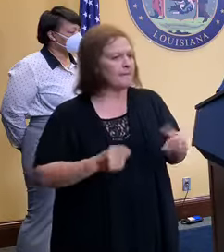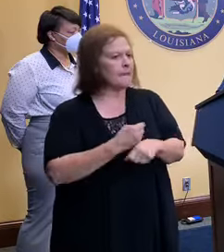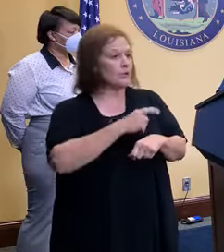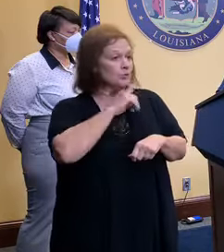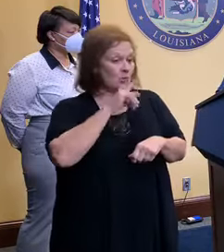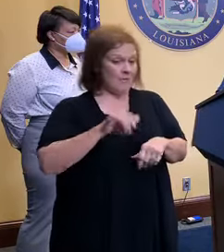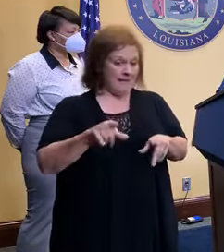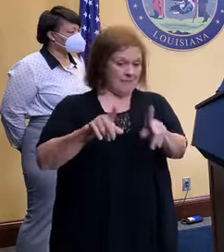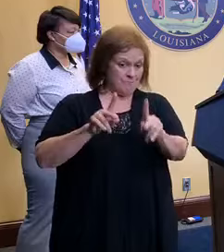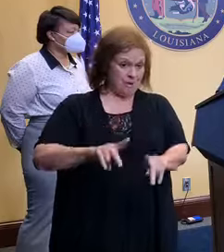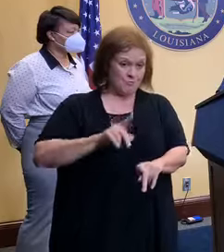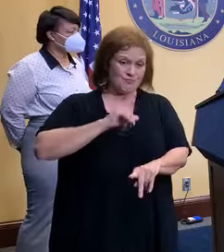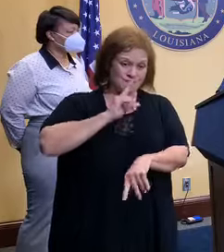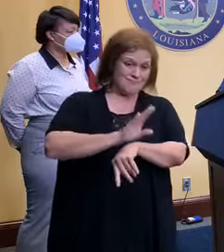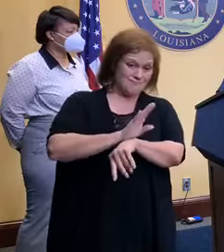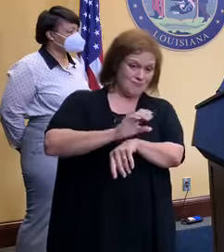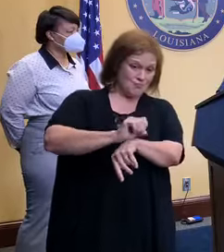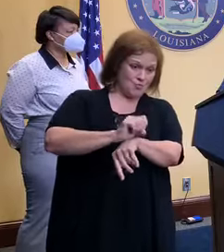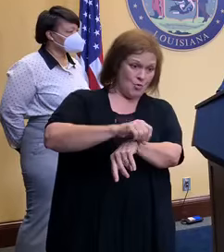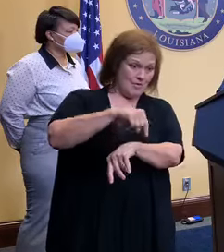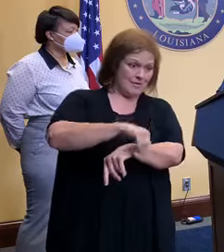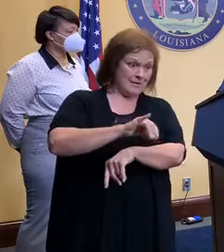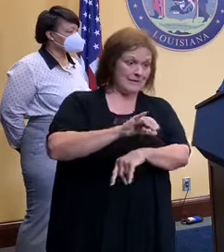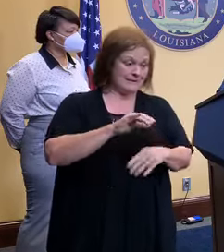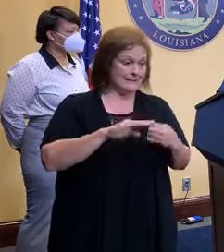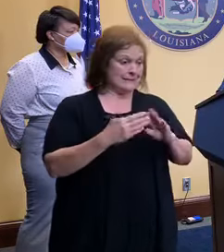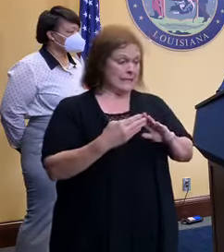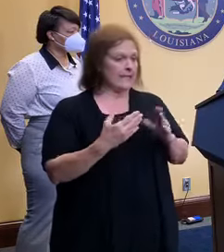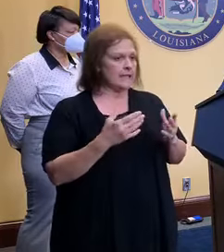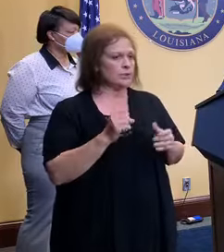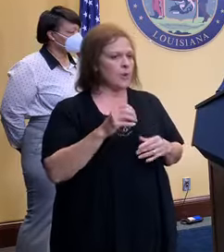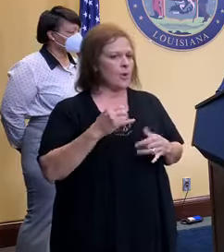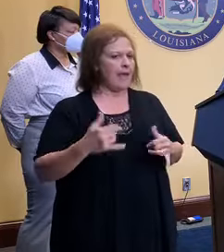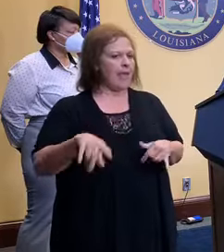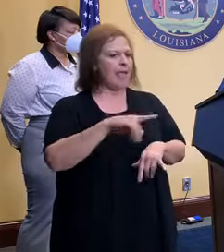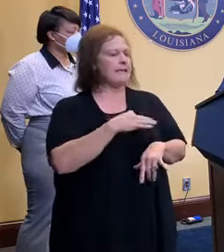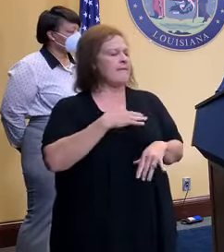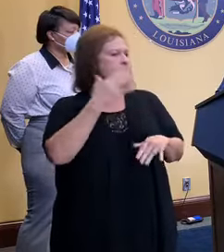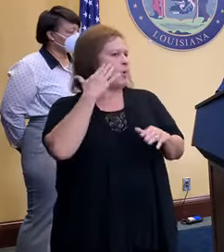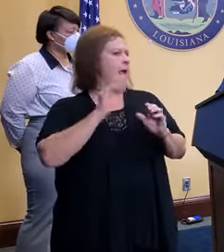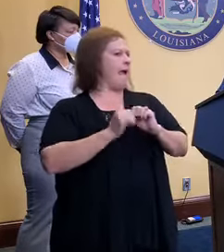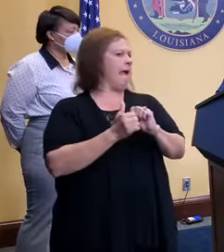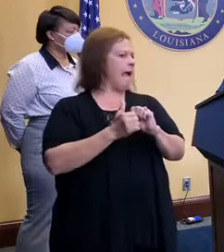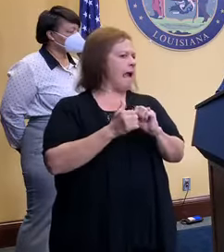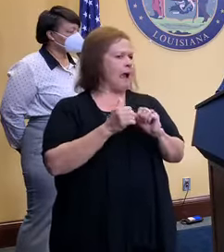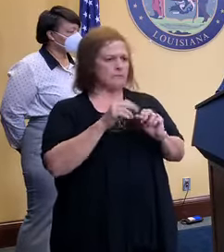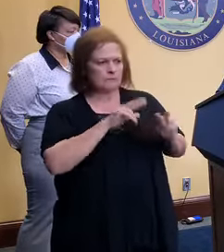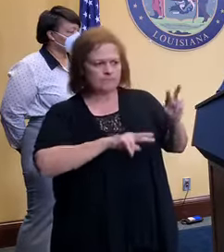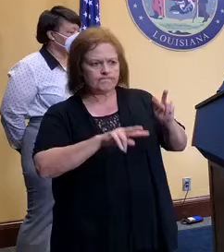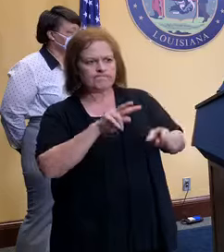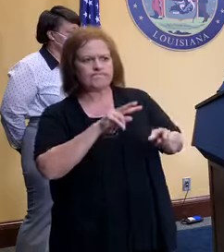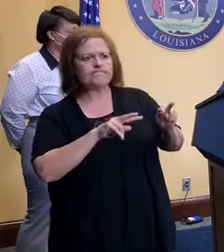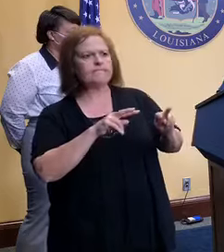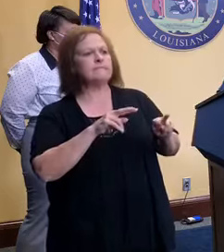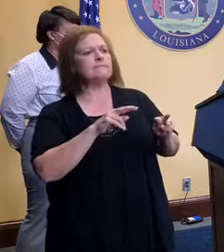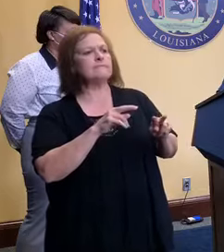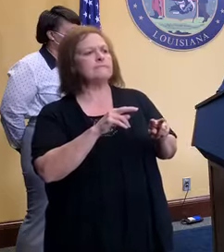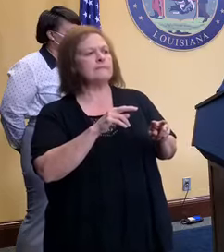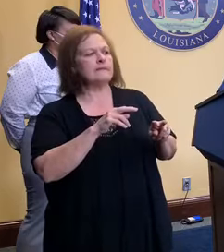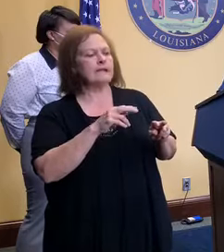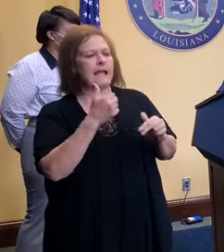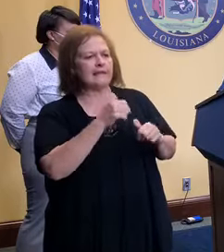are when they log into their emails, they have now learned the importance of doing that. So that new security infrastructure was really